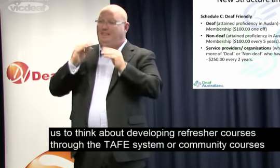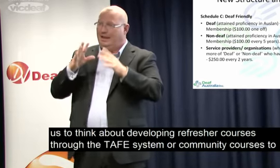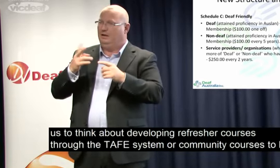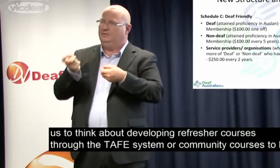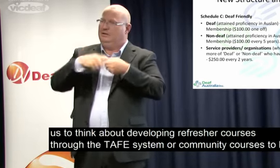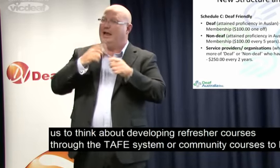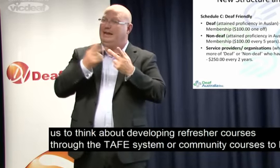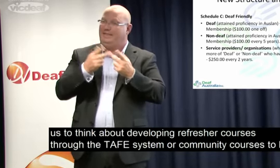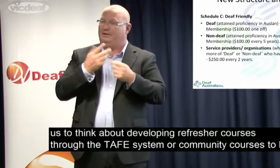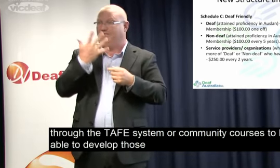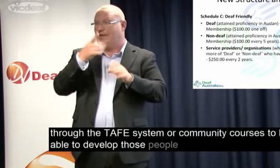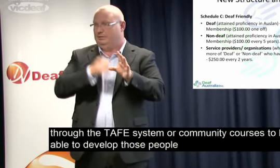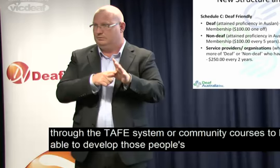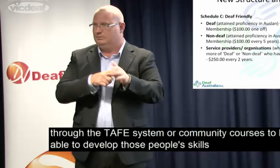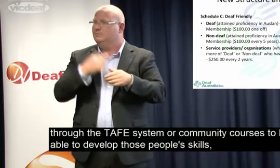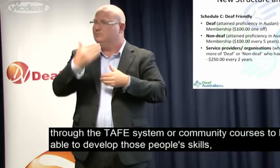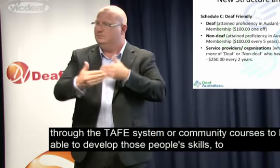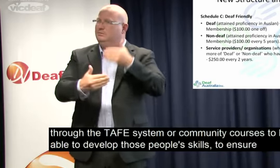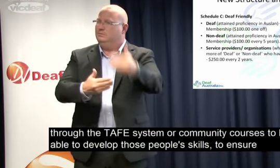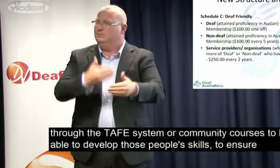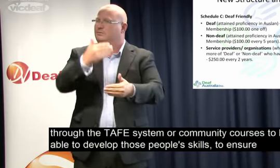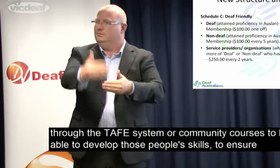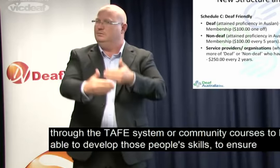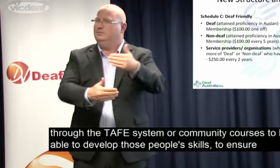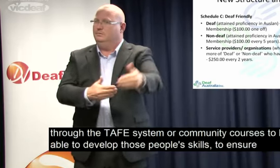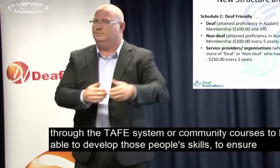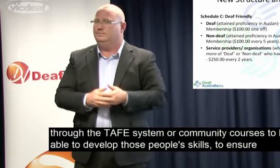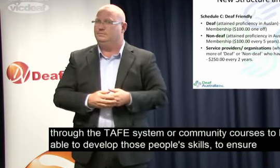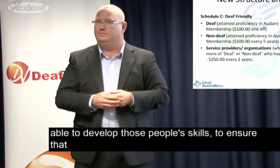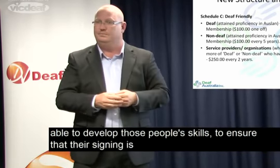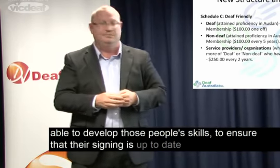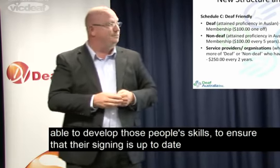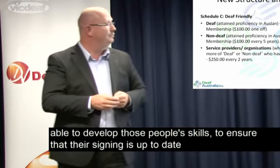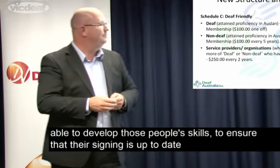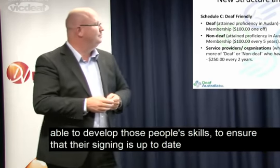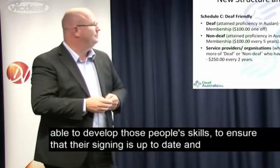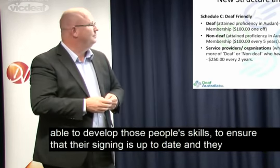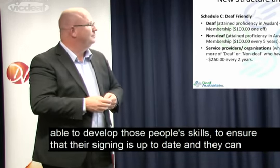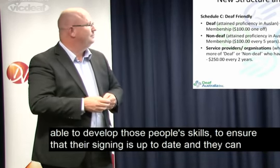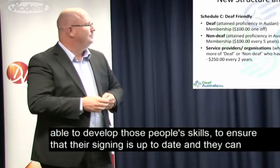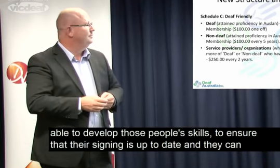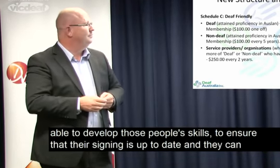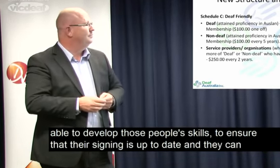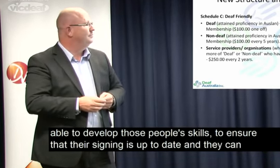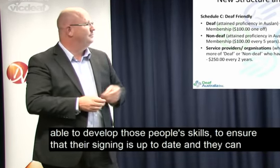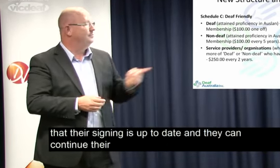that their signing is up to date and they can continue the membership for a further 5 years and so on.